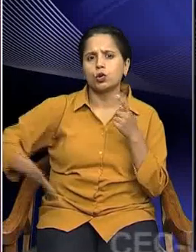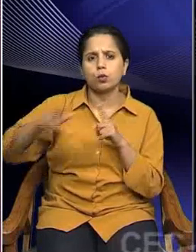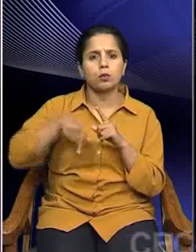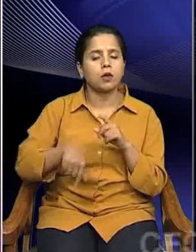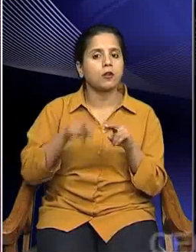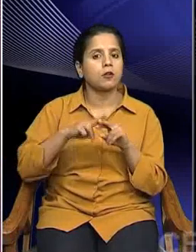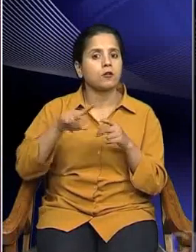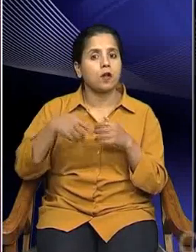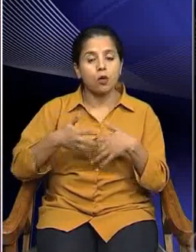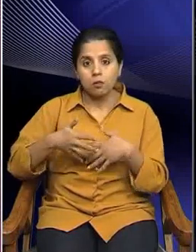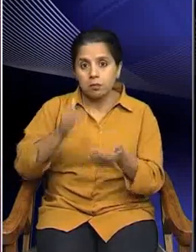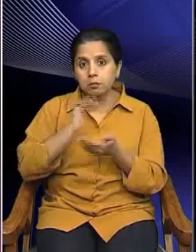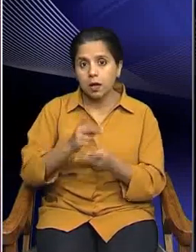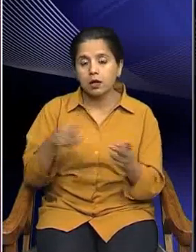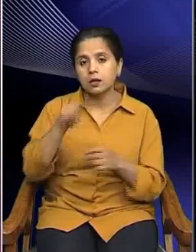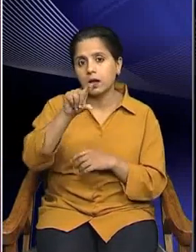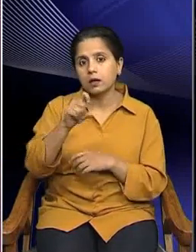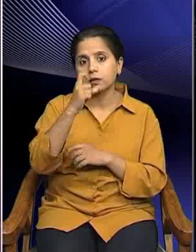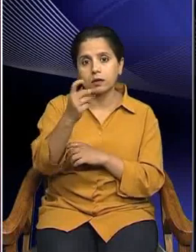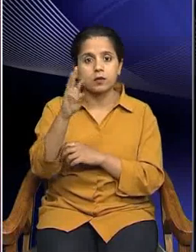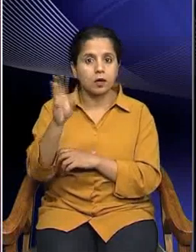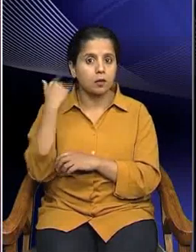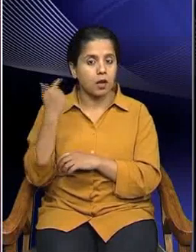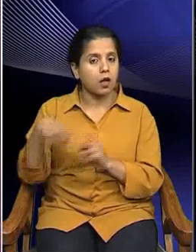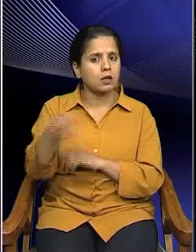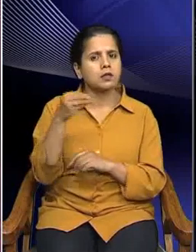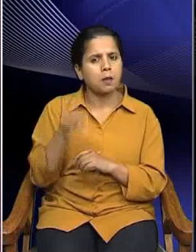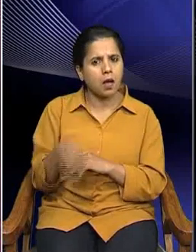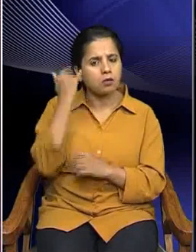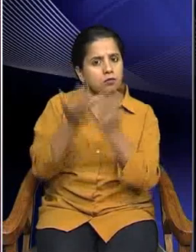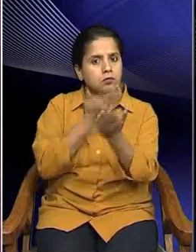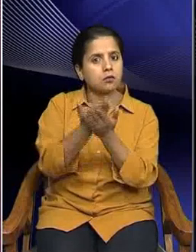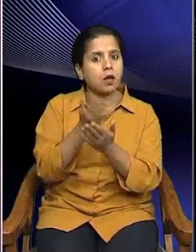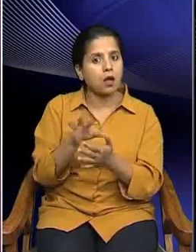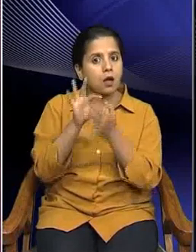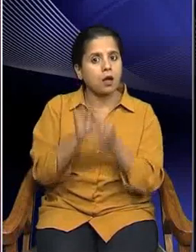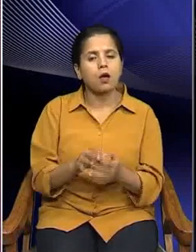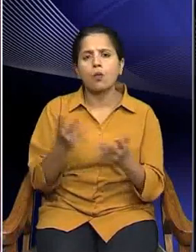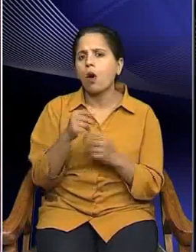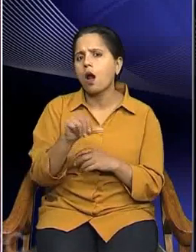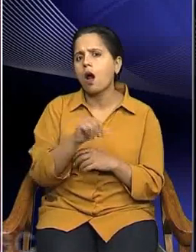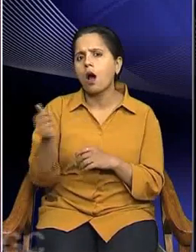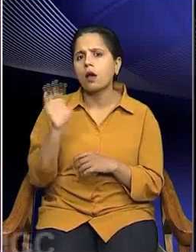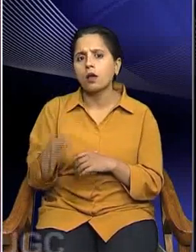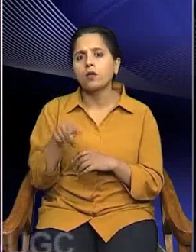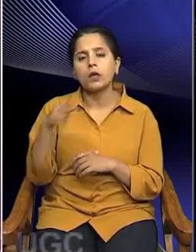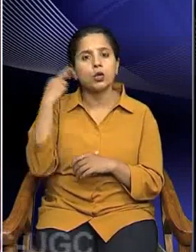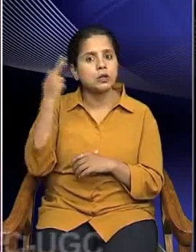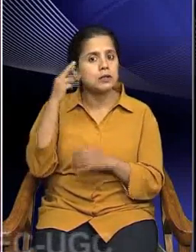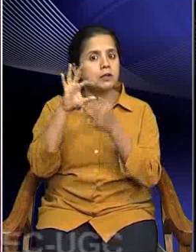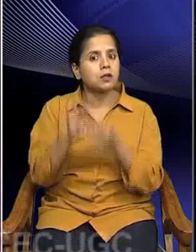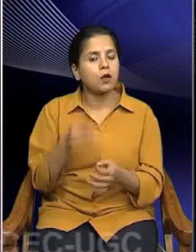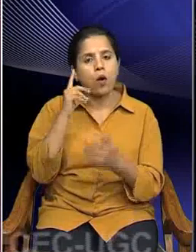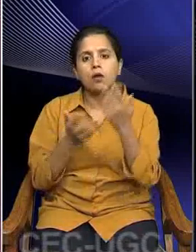in 1973. He came up with certain recommendations about what are the sort of conditions which are suitable